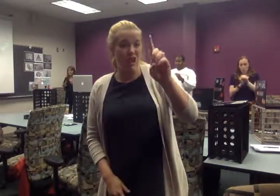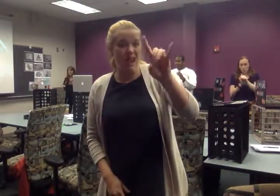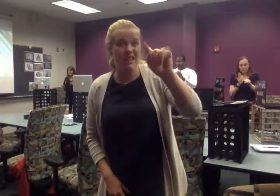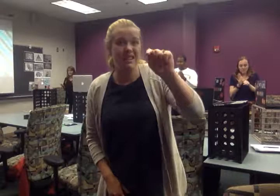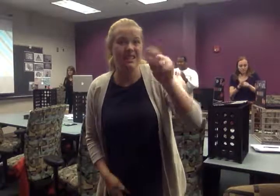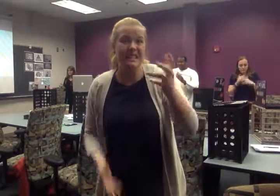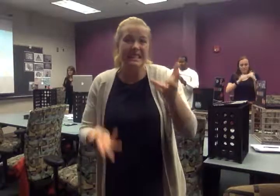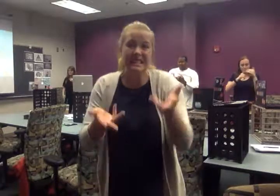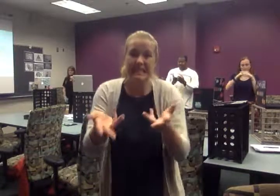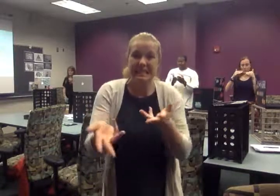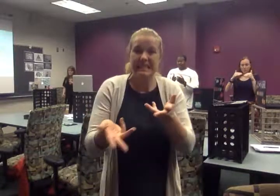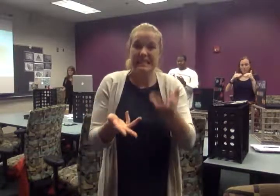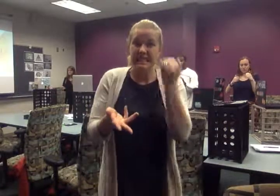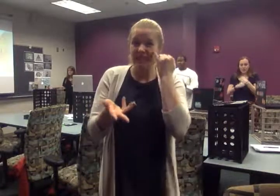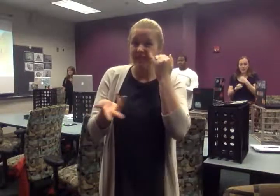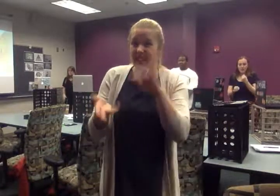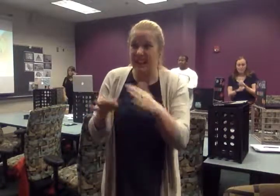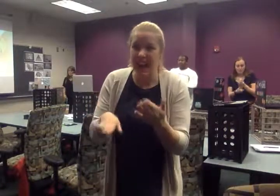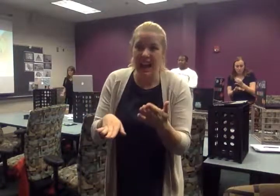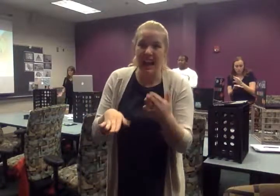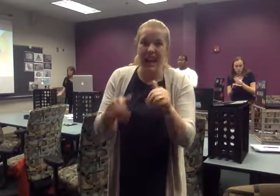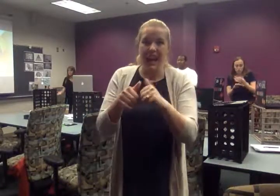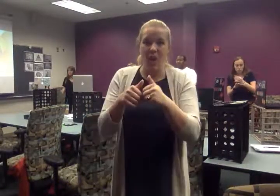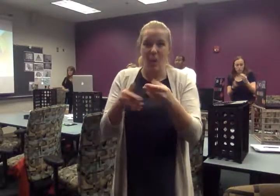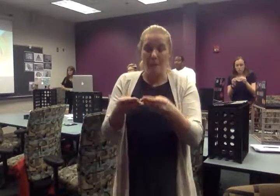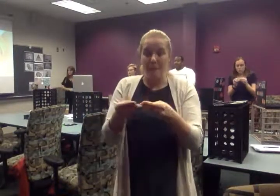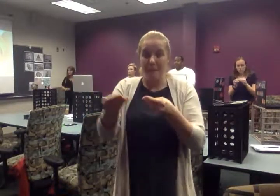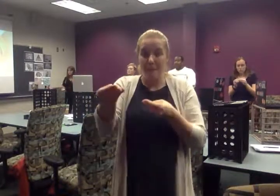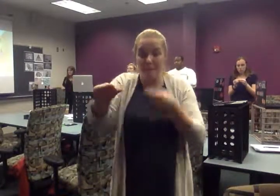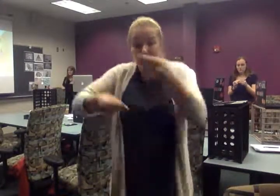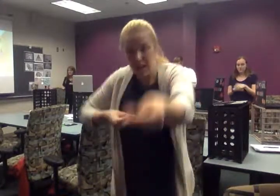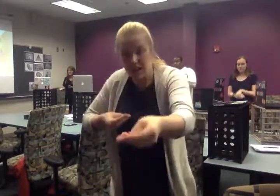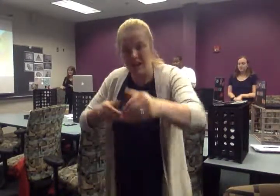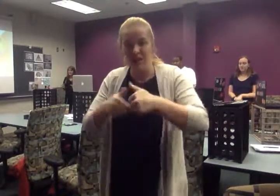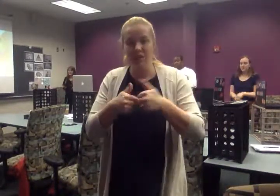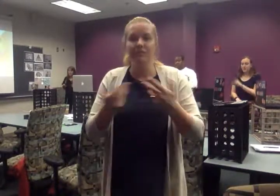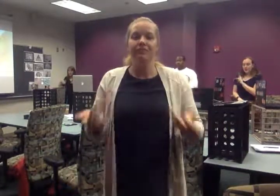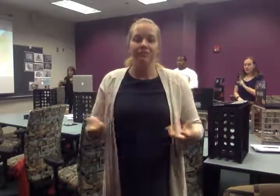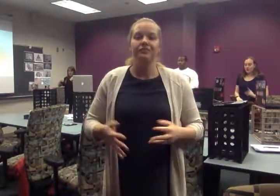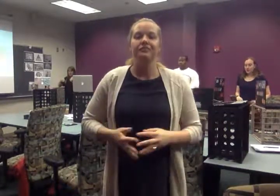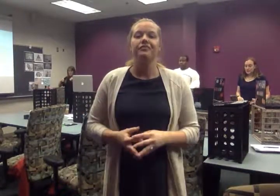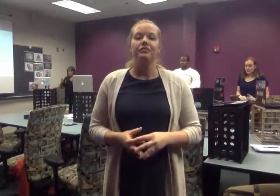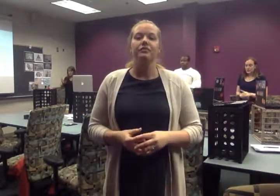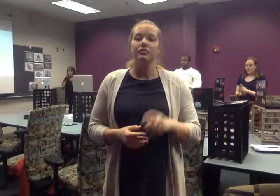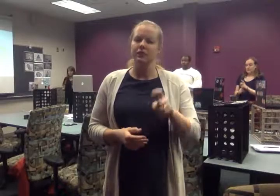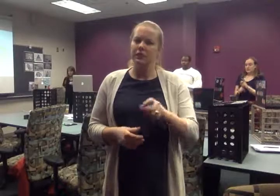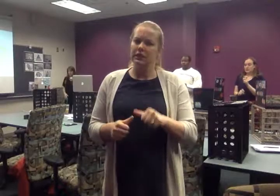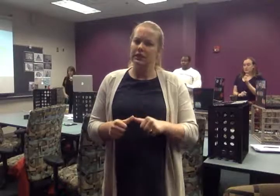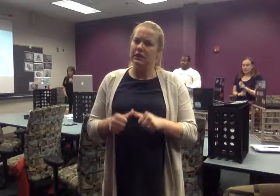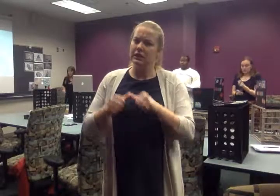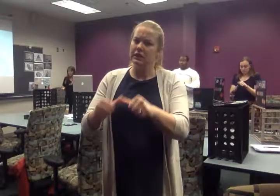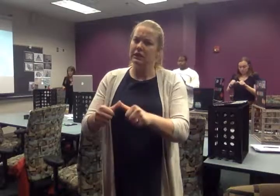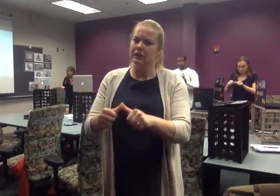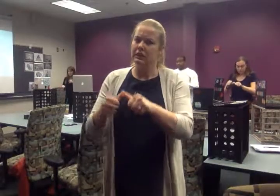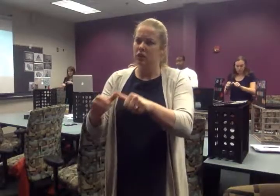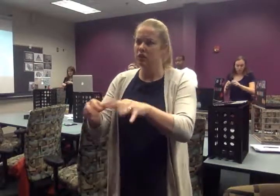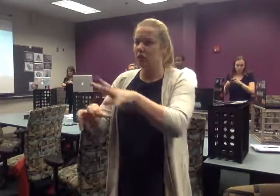coinage. And then in order to keep paying soldiers, rulers like, say, Alexander the Great needed to continue So you need an army in order to